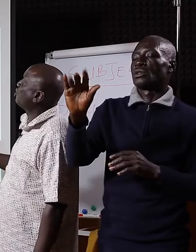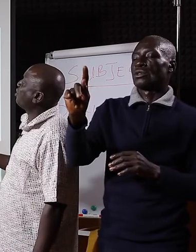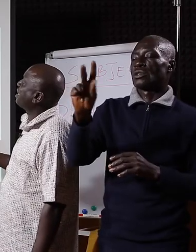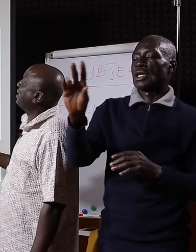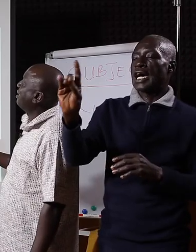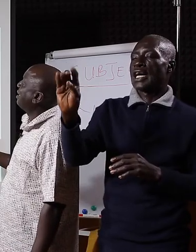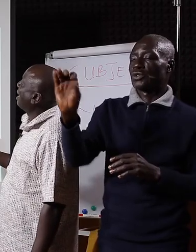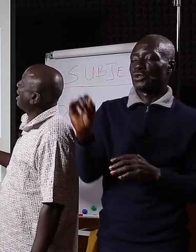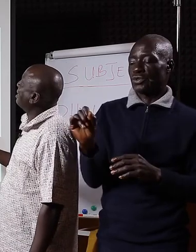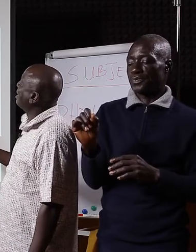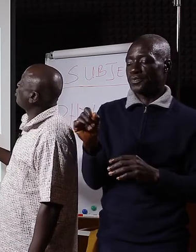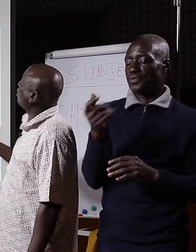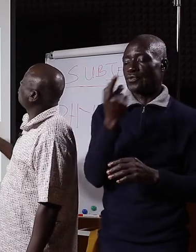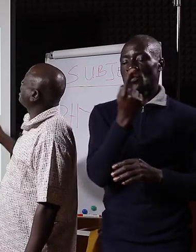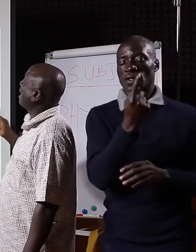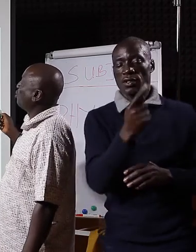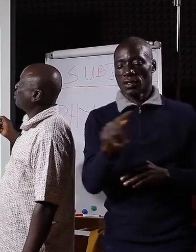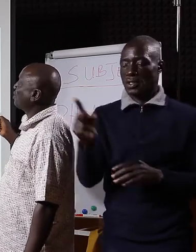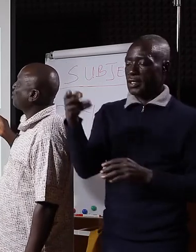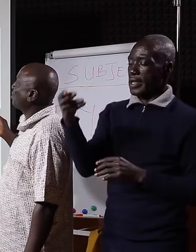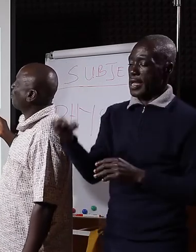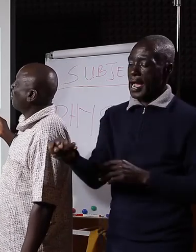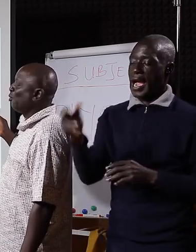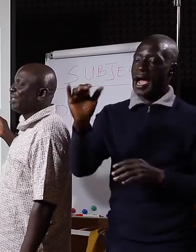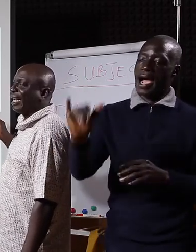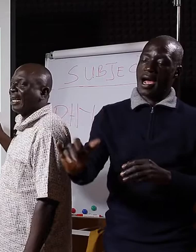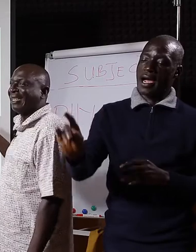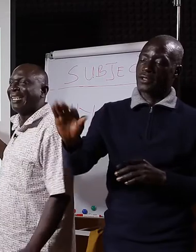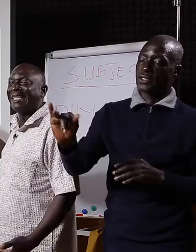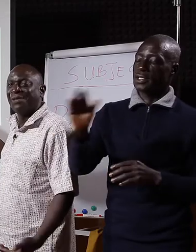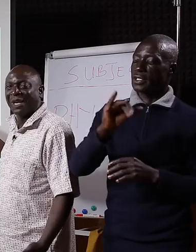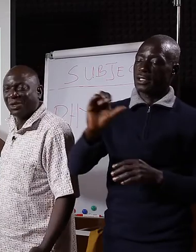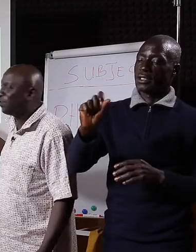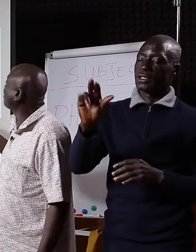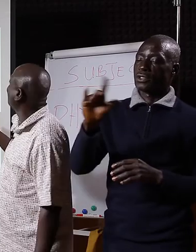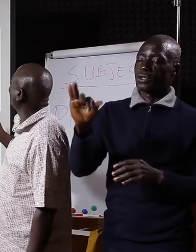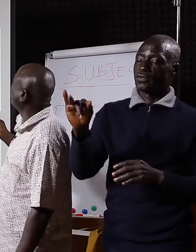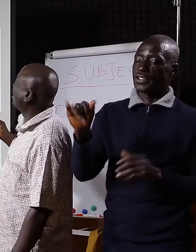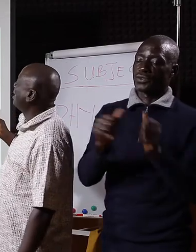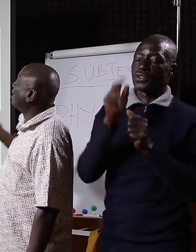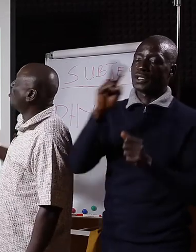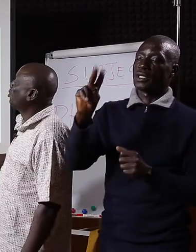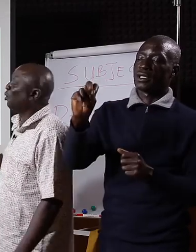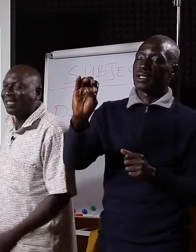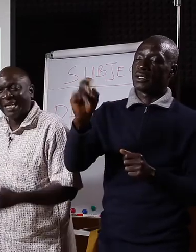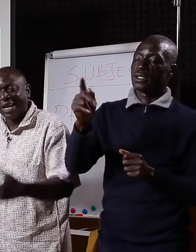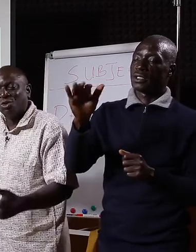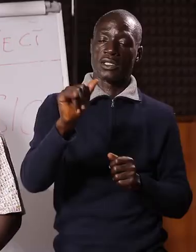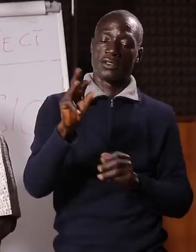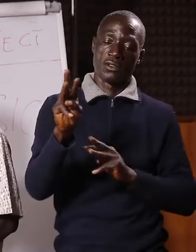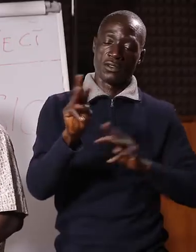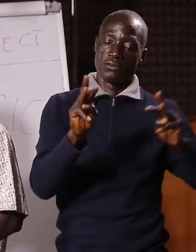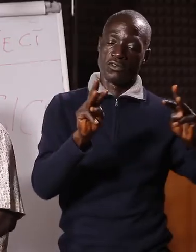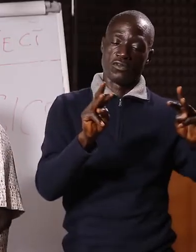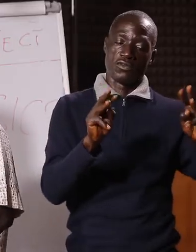The hydroxyl and the sulfate ions, which are negative ions, they move towards the anode.